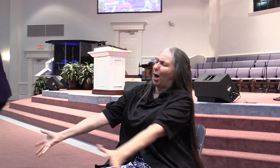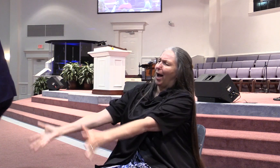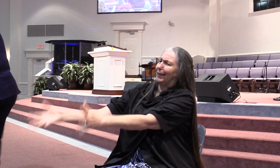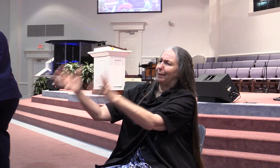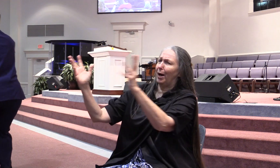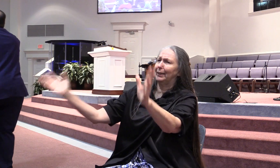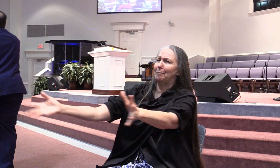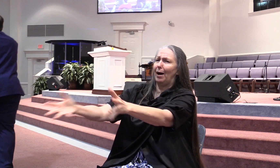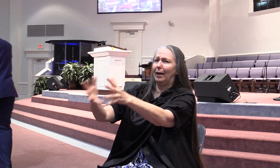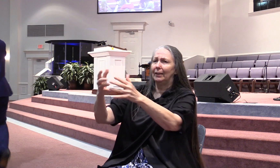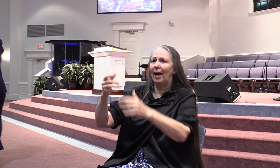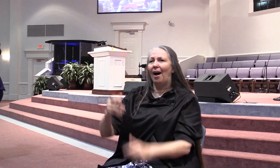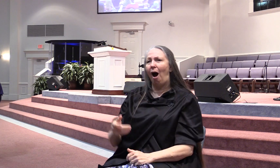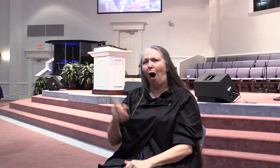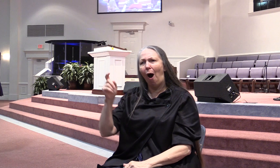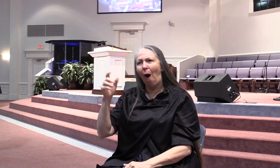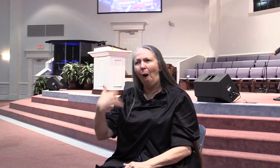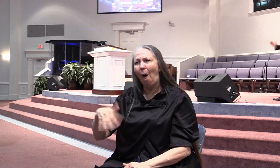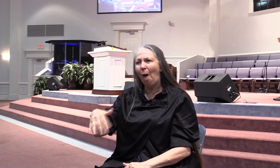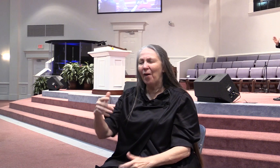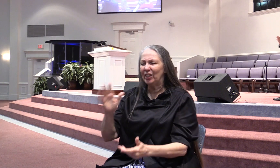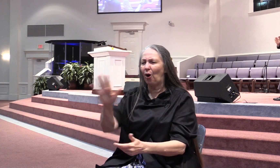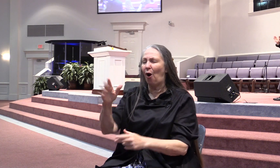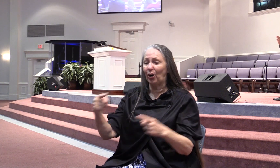So I kind of think somebody ought to lift up corner of the field